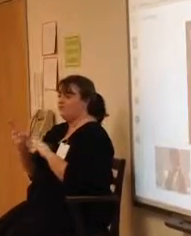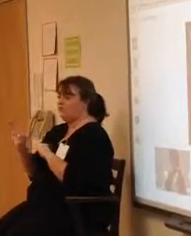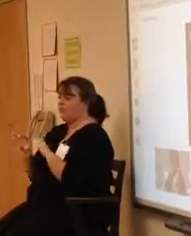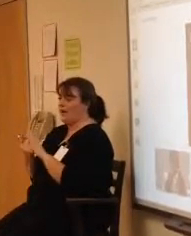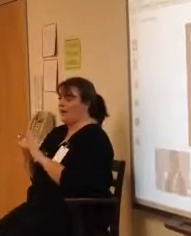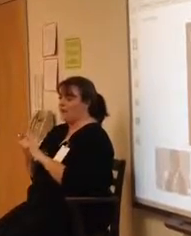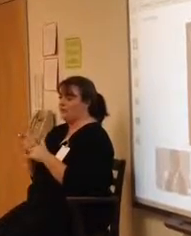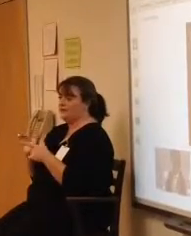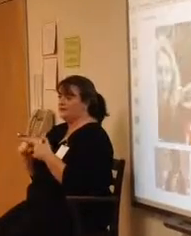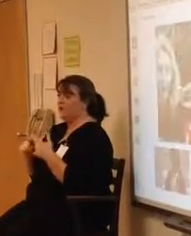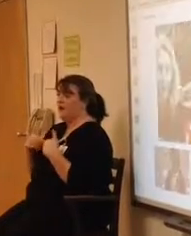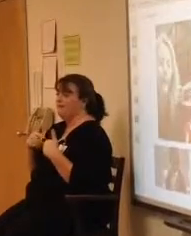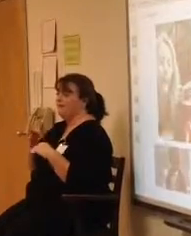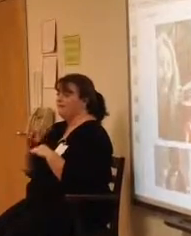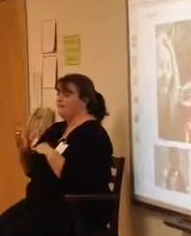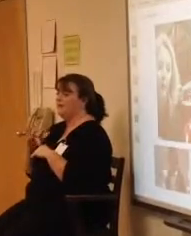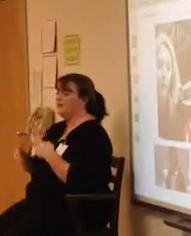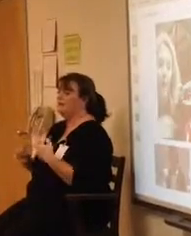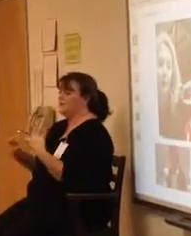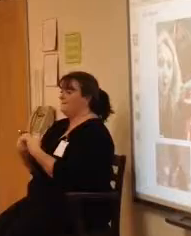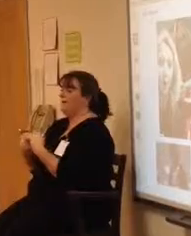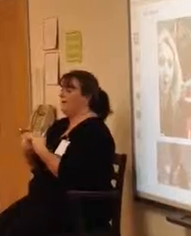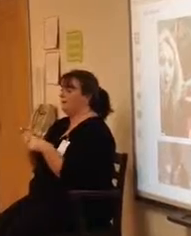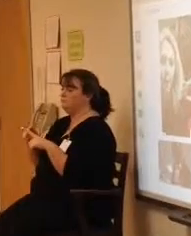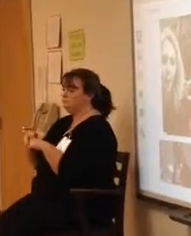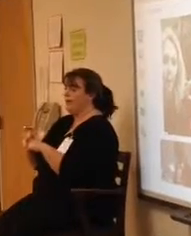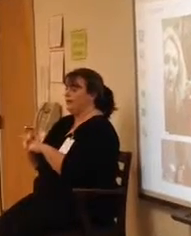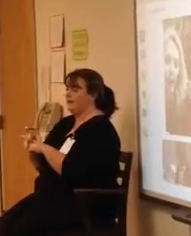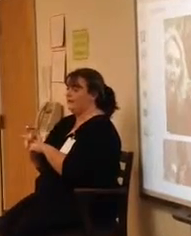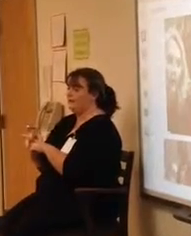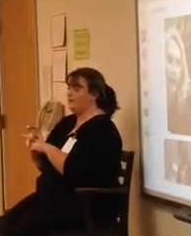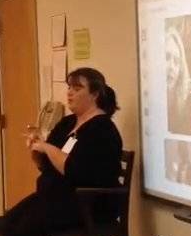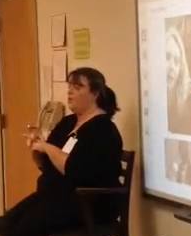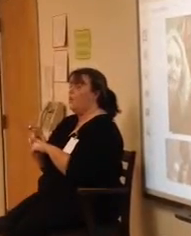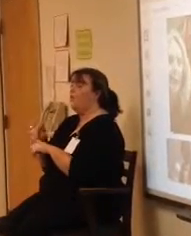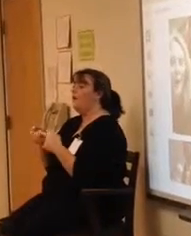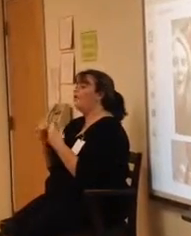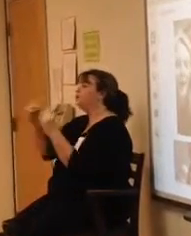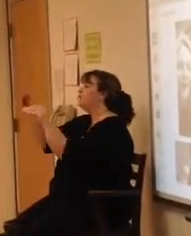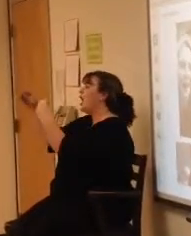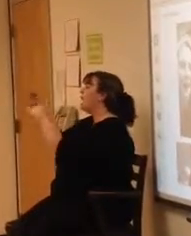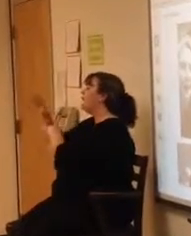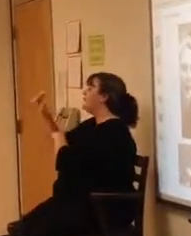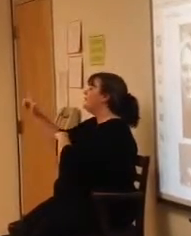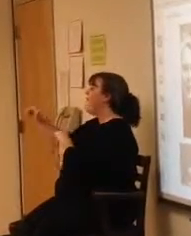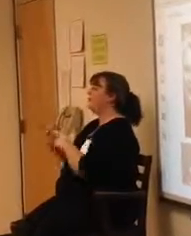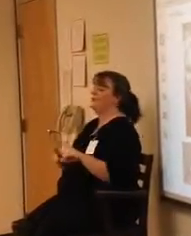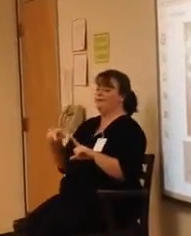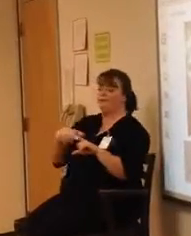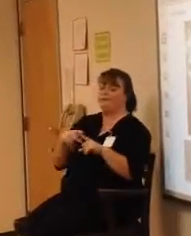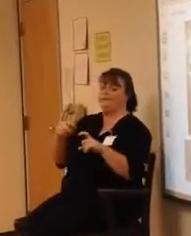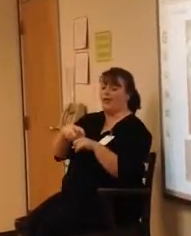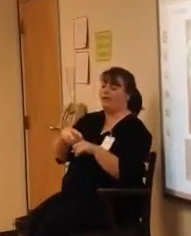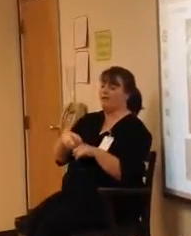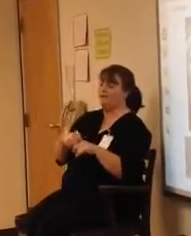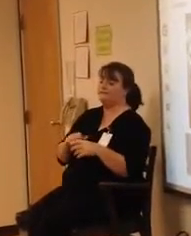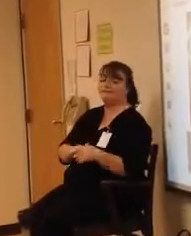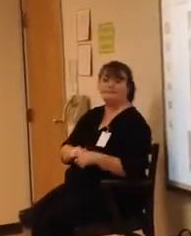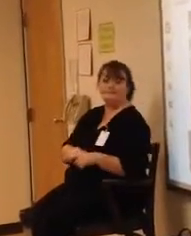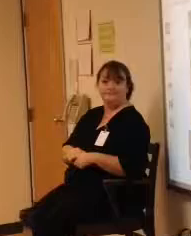that ability to plug in your vehicle and have it charge up while you're shopping, like I like to do.